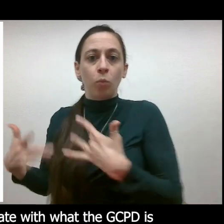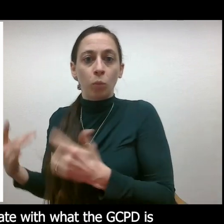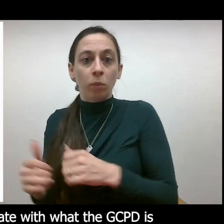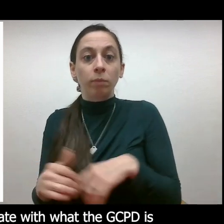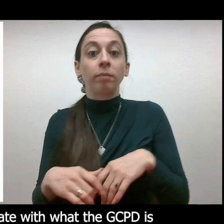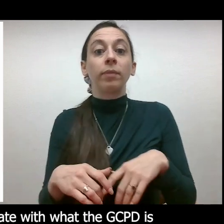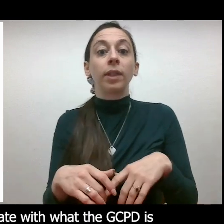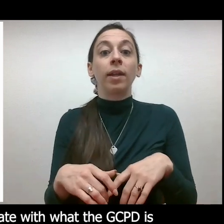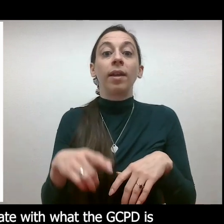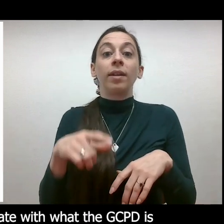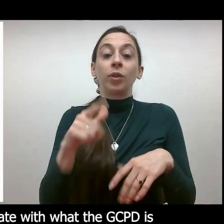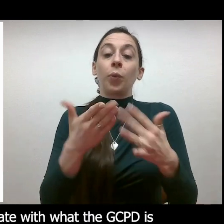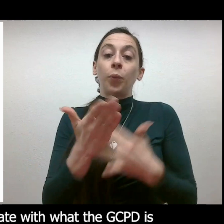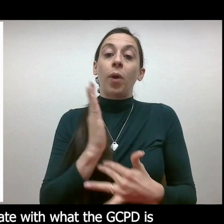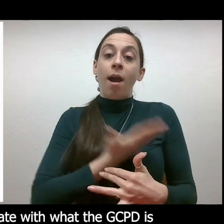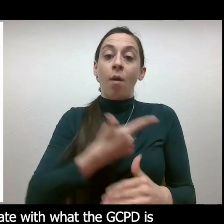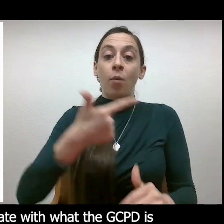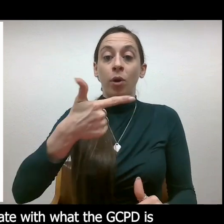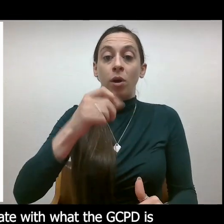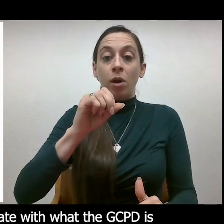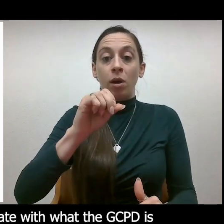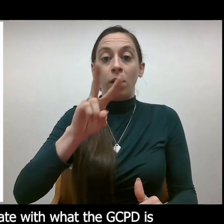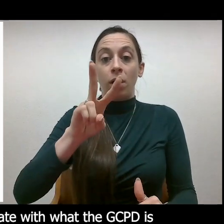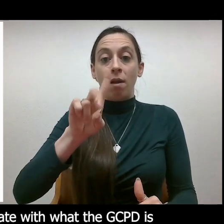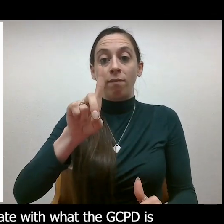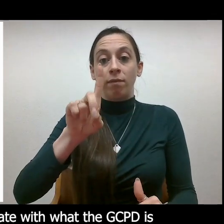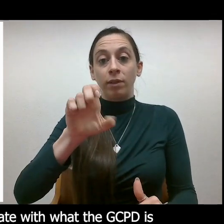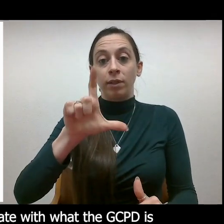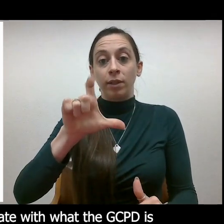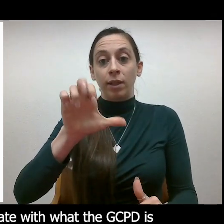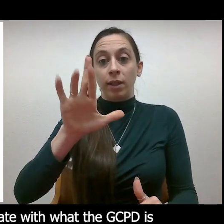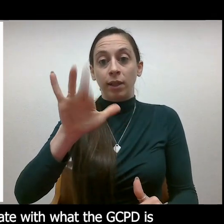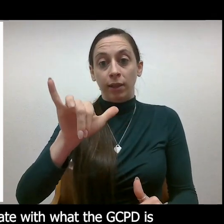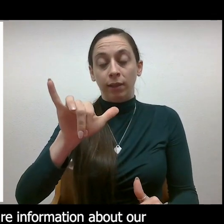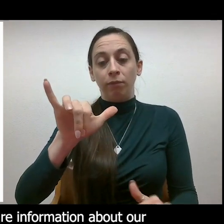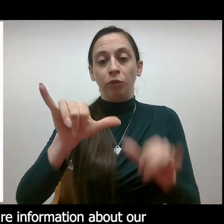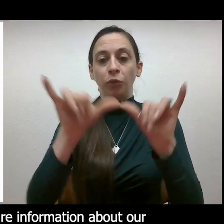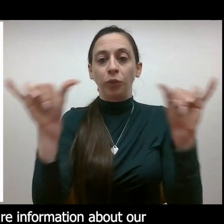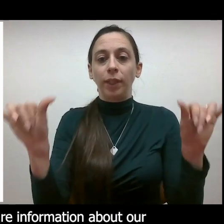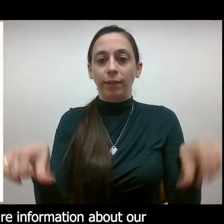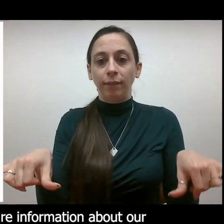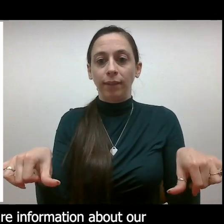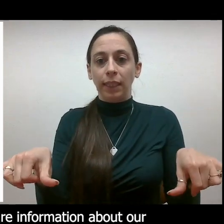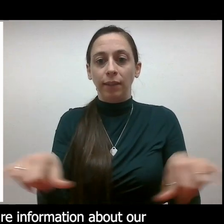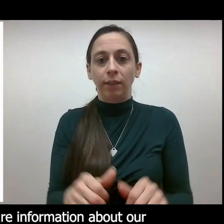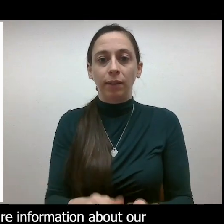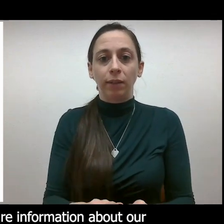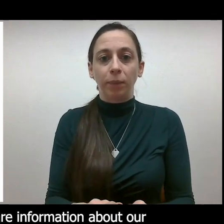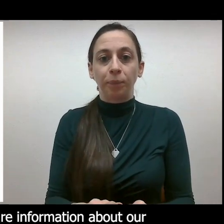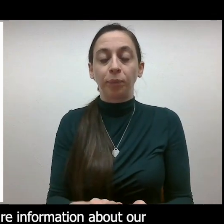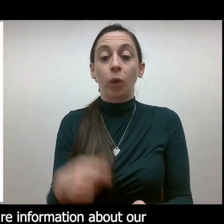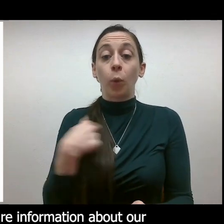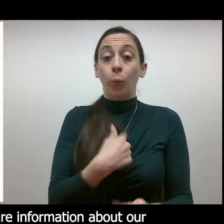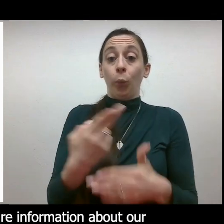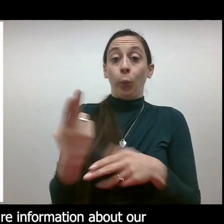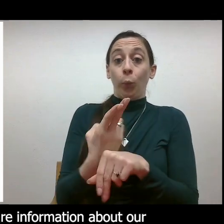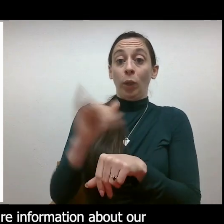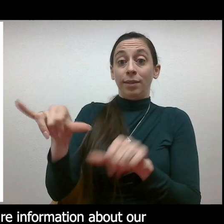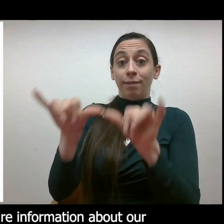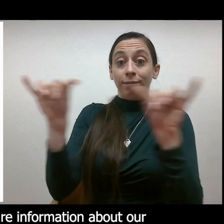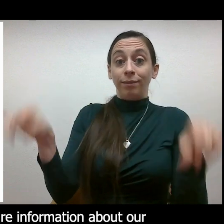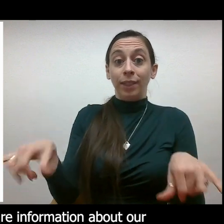the GCPD is working on, make sure you subscribe to our GovDeliveries. We use